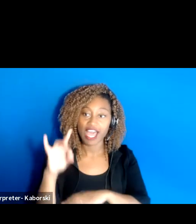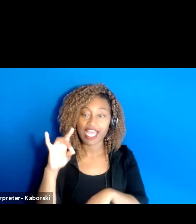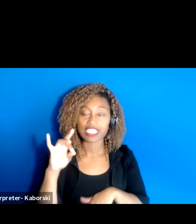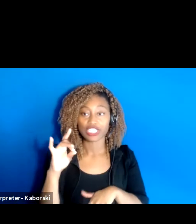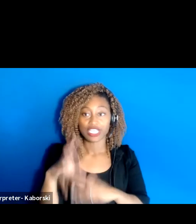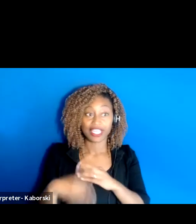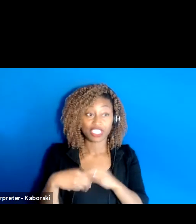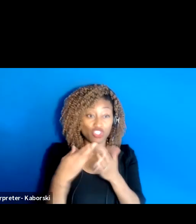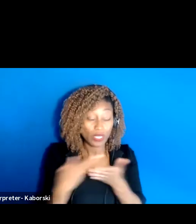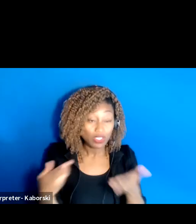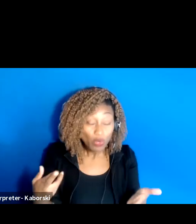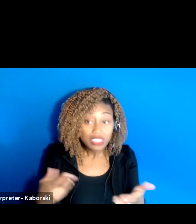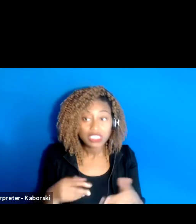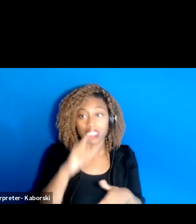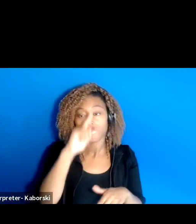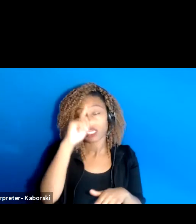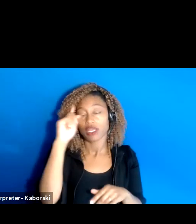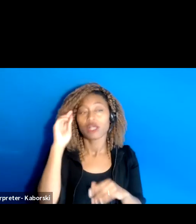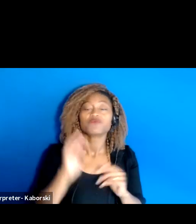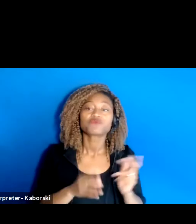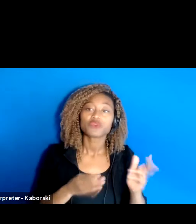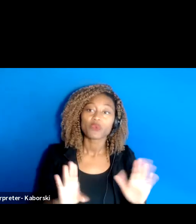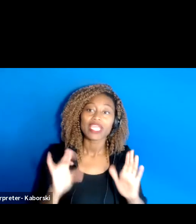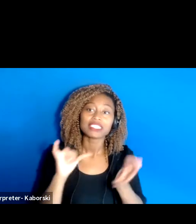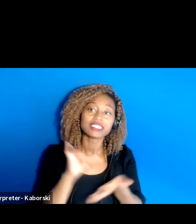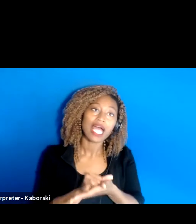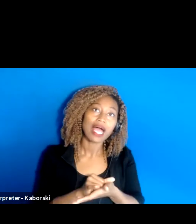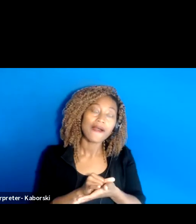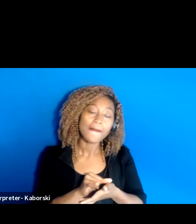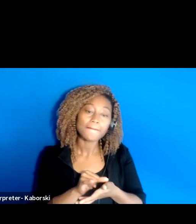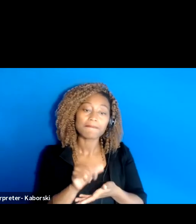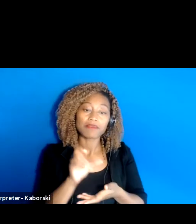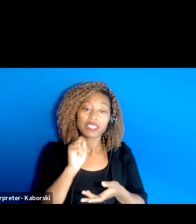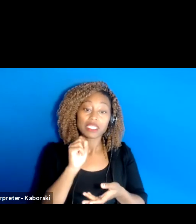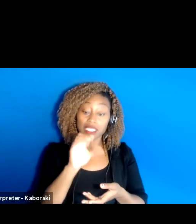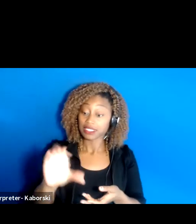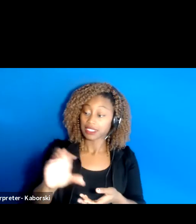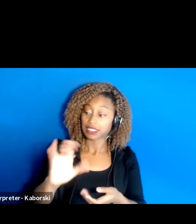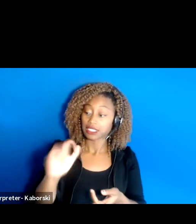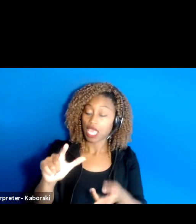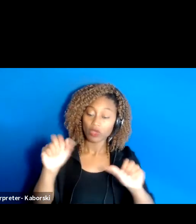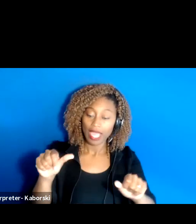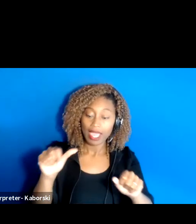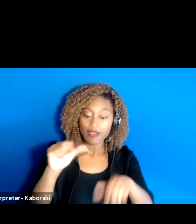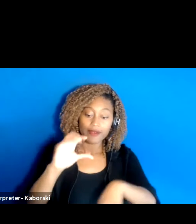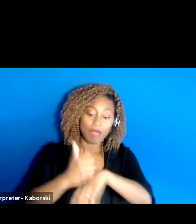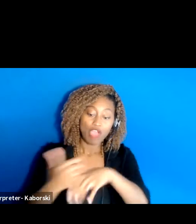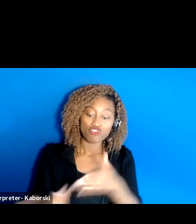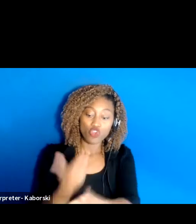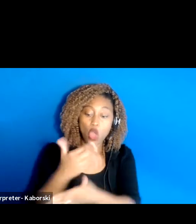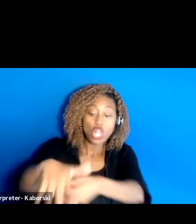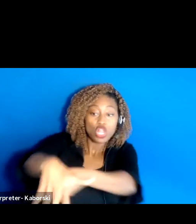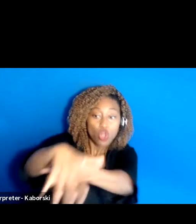additional resources and ways that the SILs could create new local